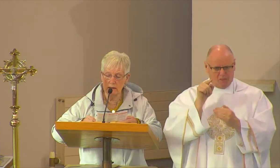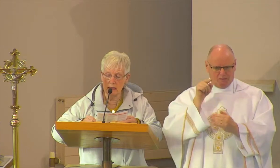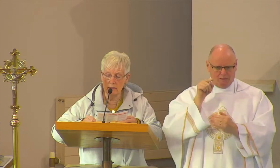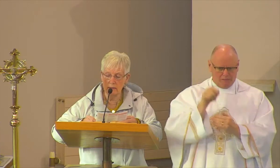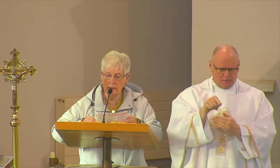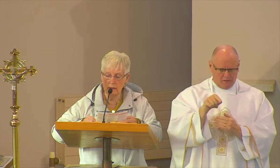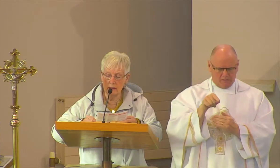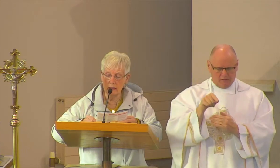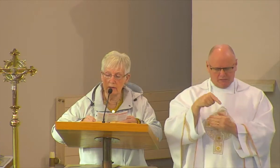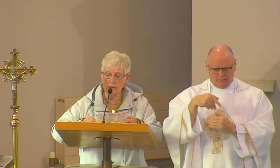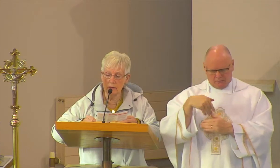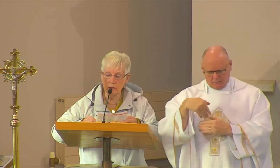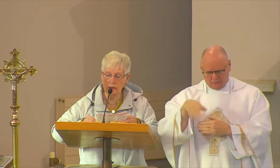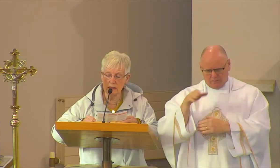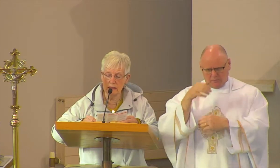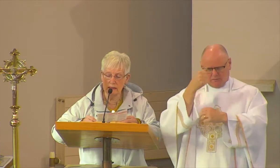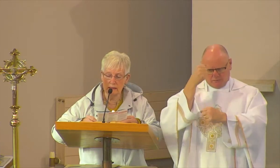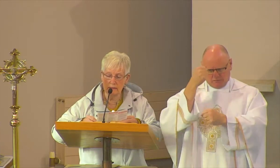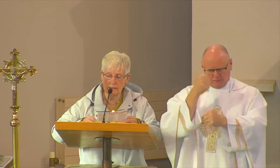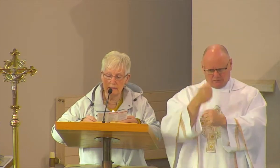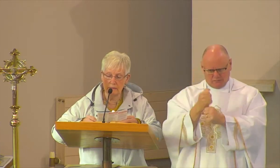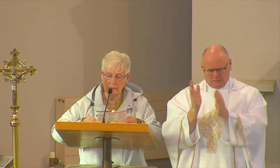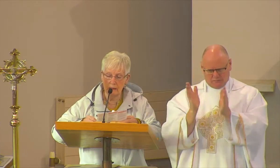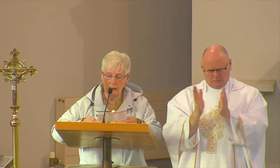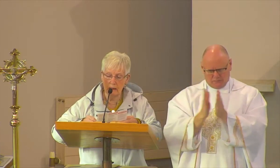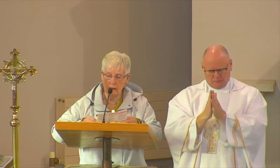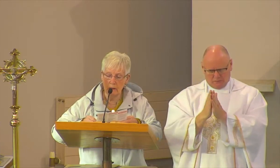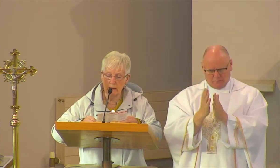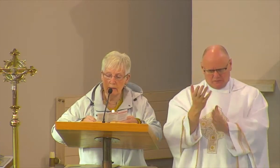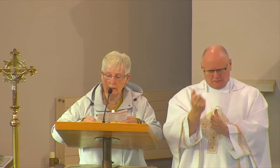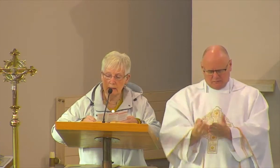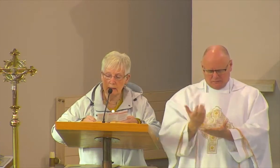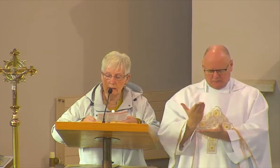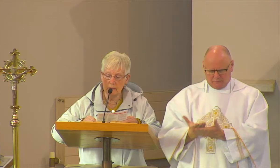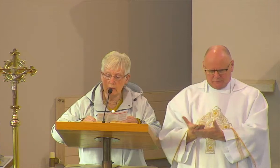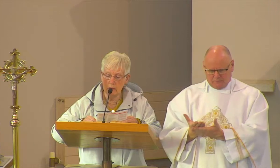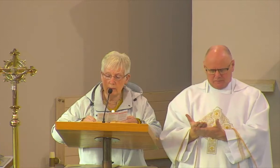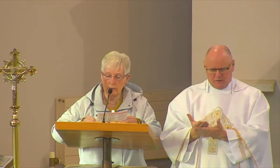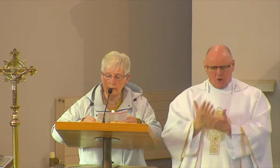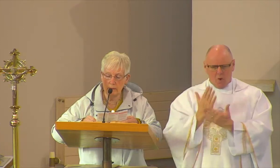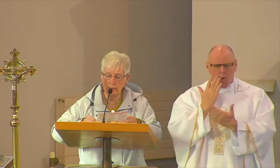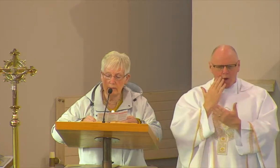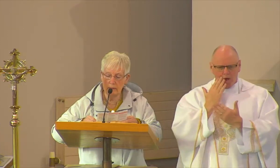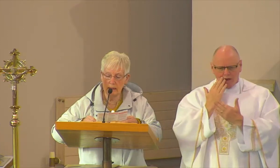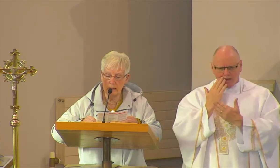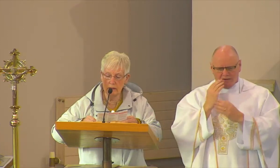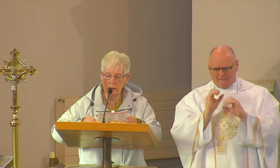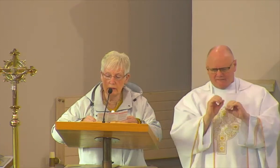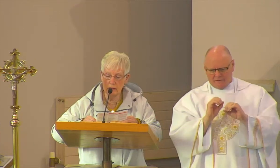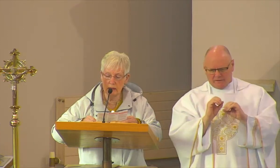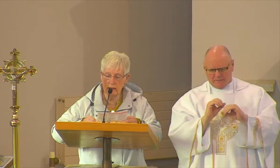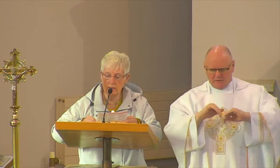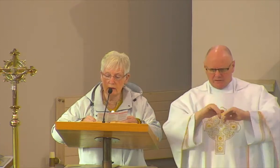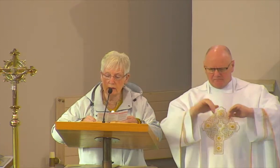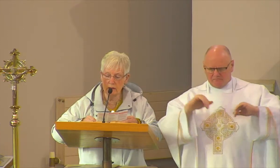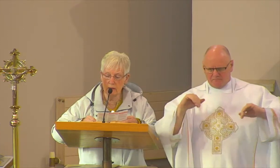Sabbath and took their seats. When the meeting broke up, many Jews and devout